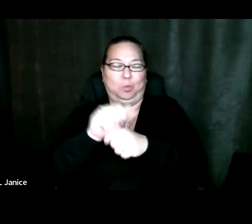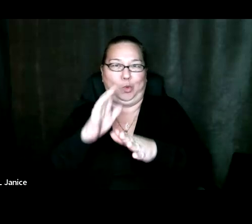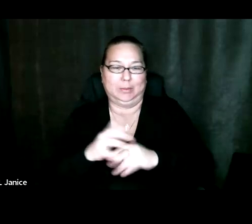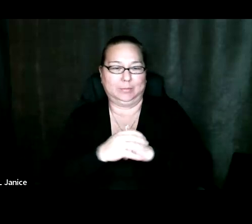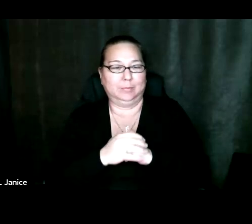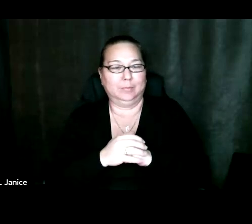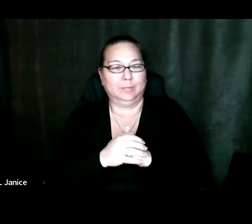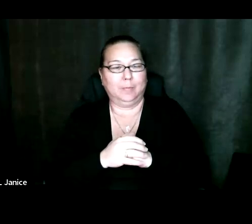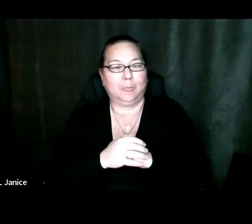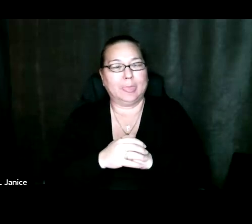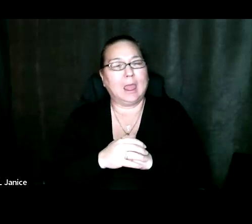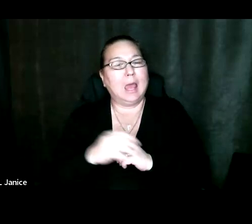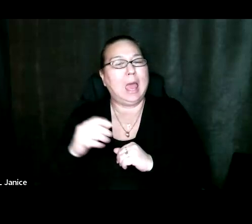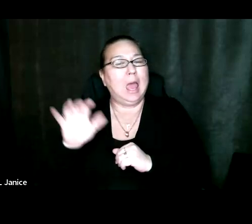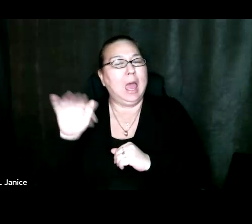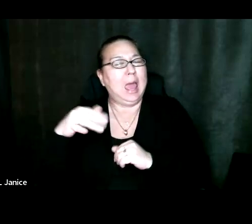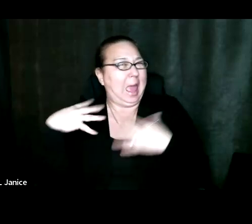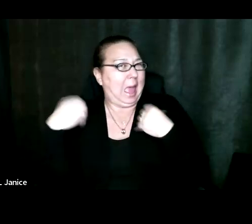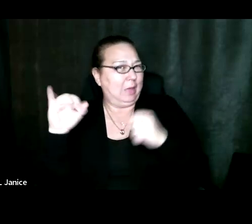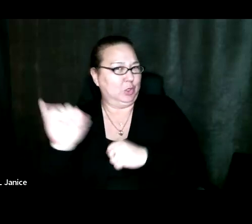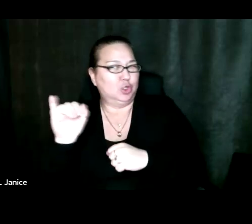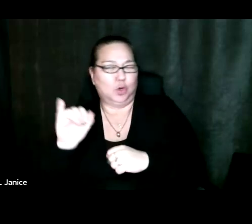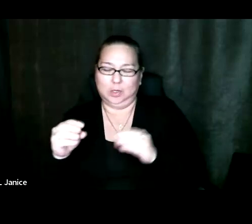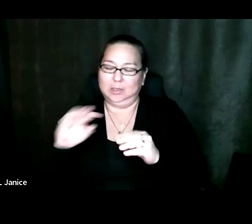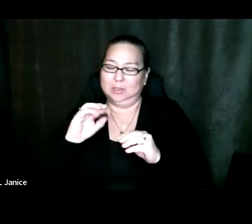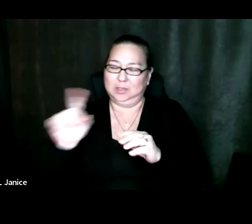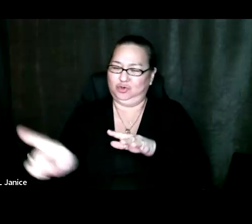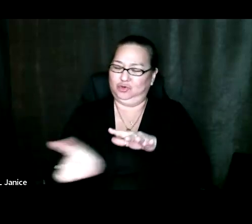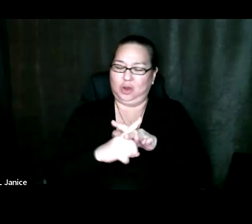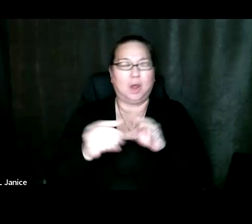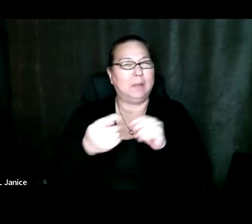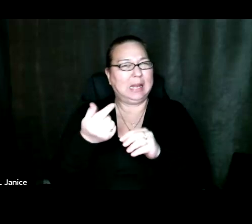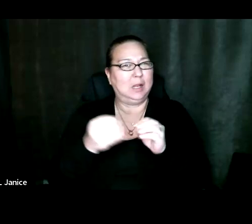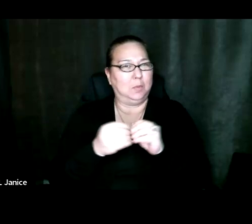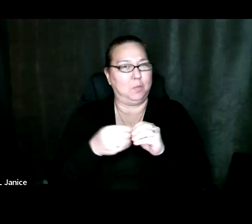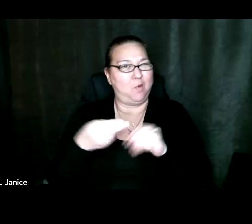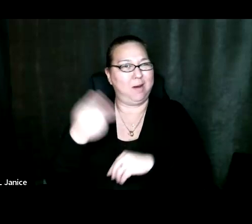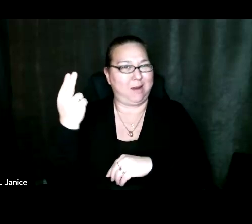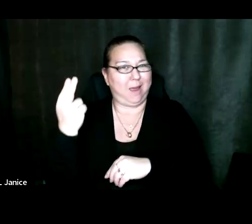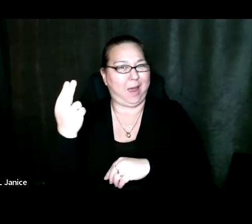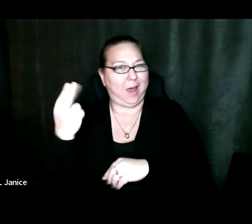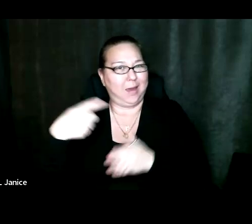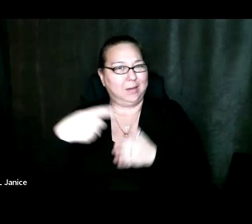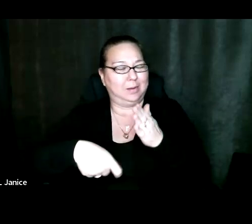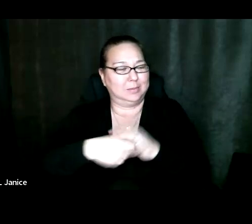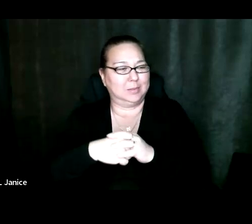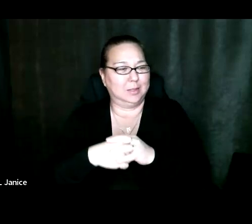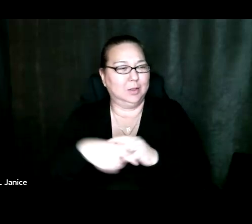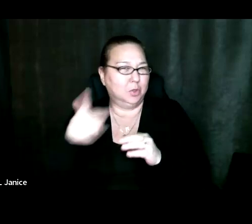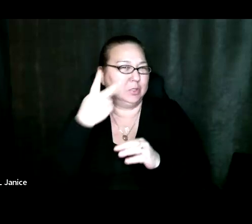have come in a little bit higher than we anticipated. As you'll see sort of in the attached memo that I shared with